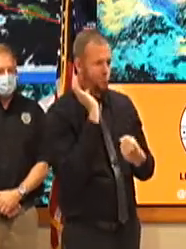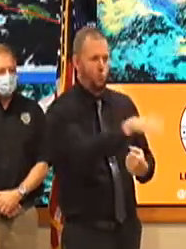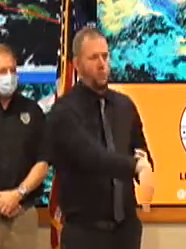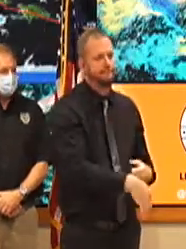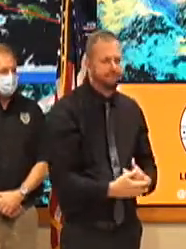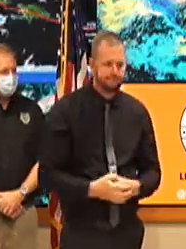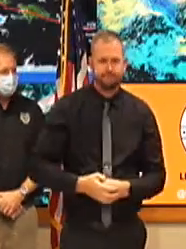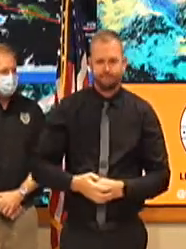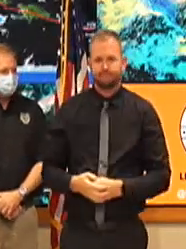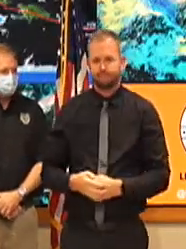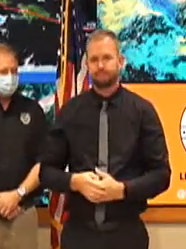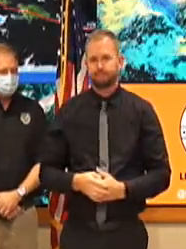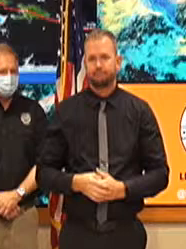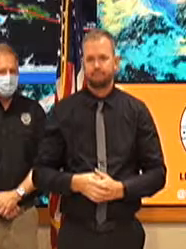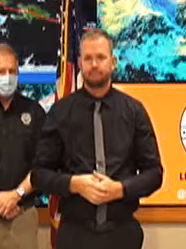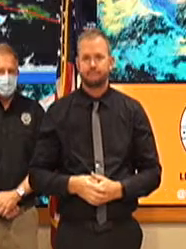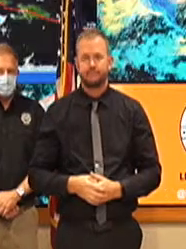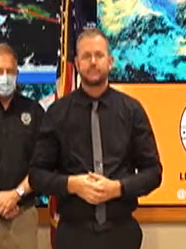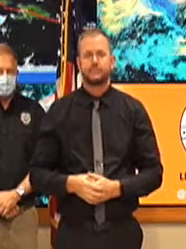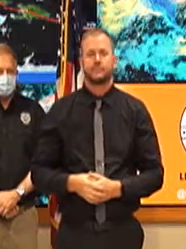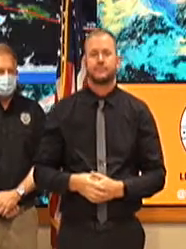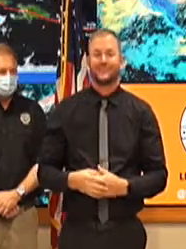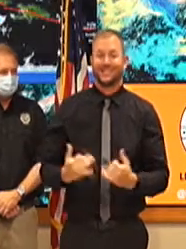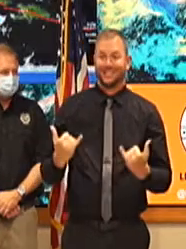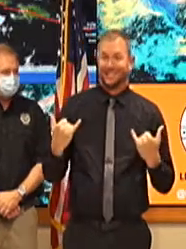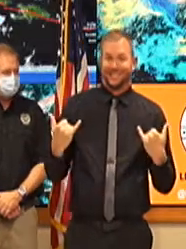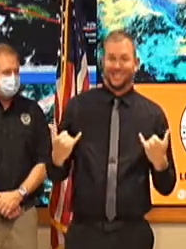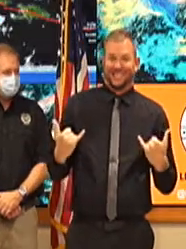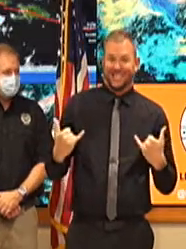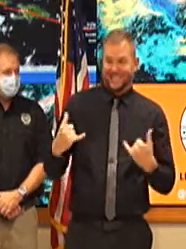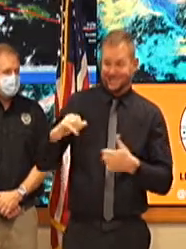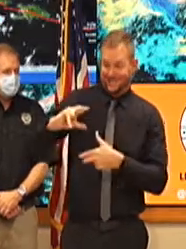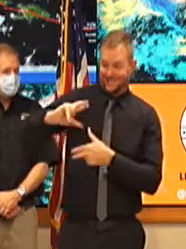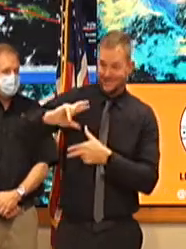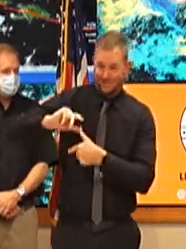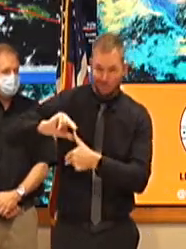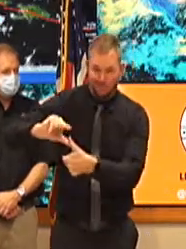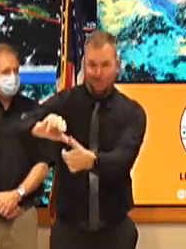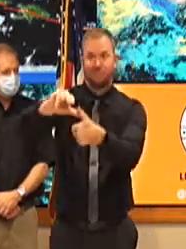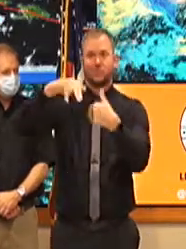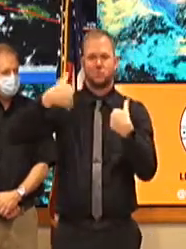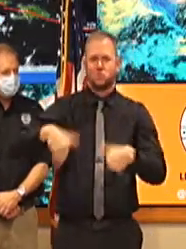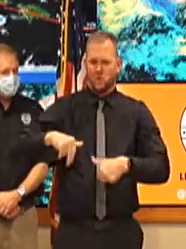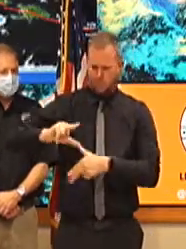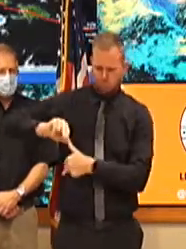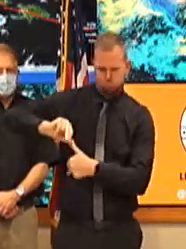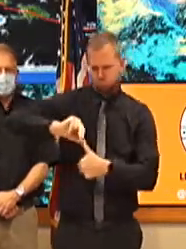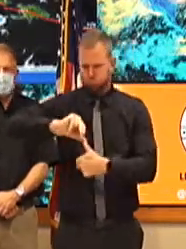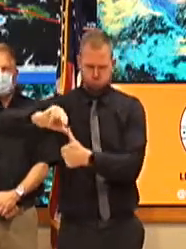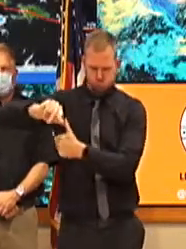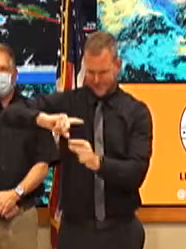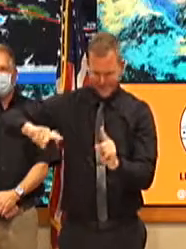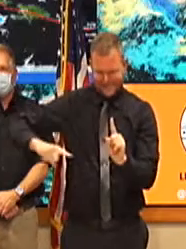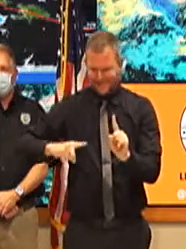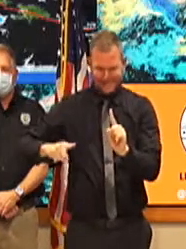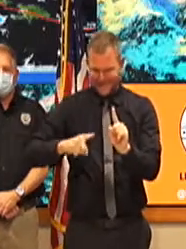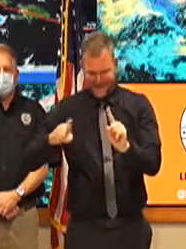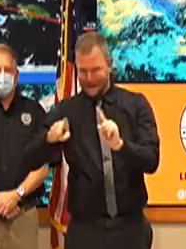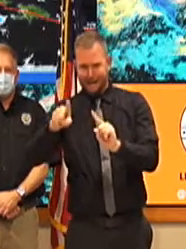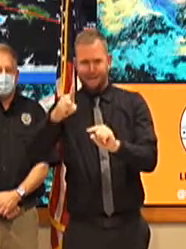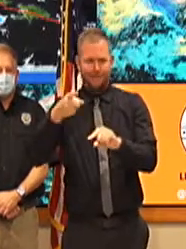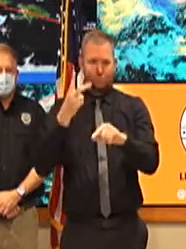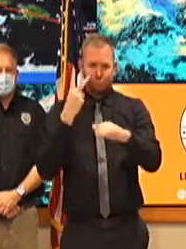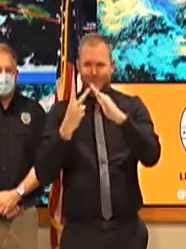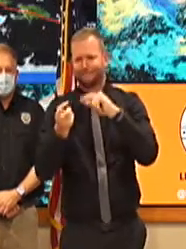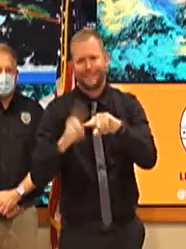that the tracking of this storm has been somewhat unpredictable, but what is consistent